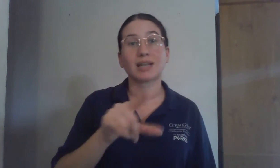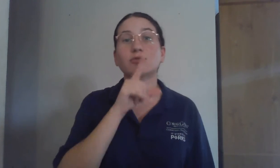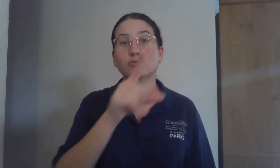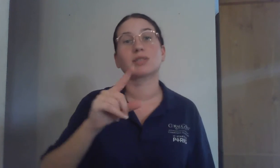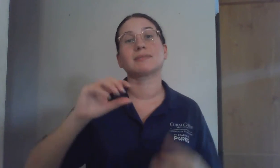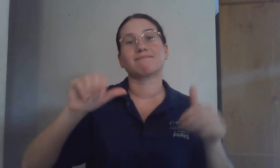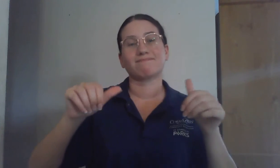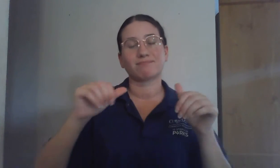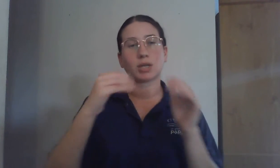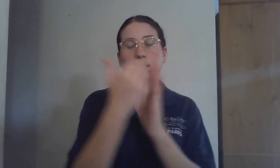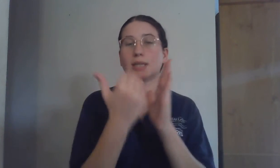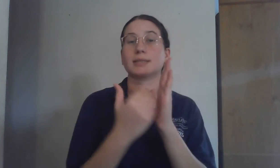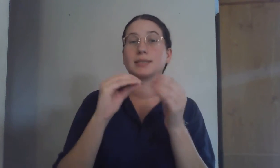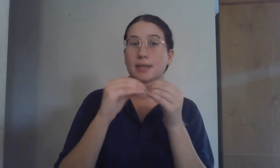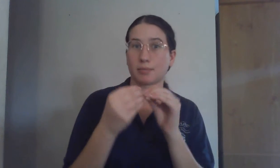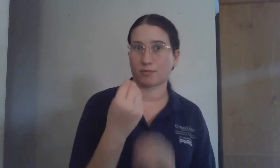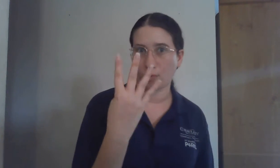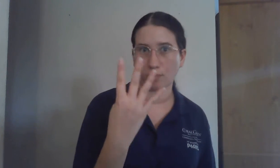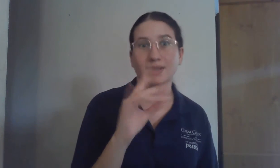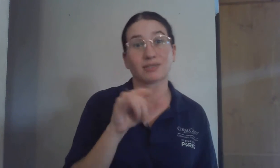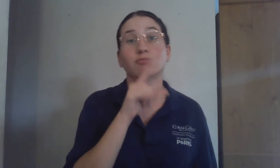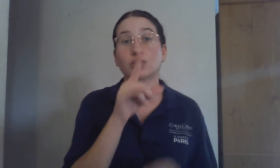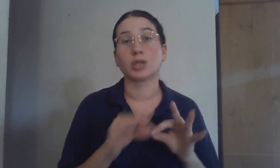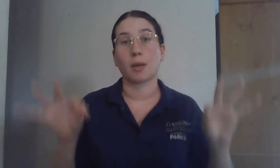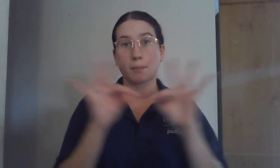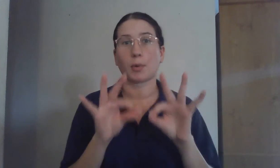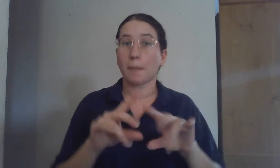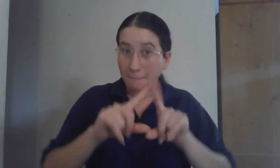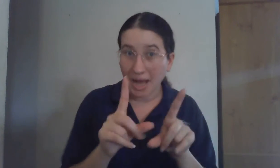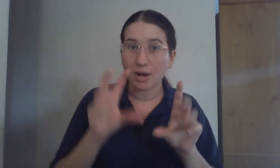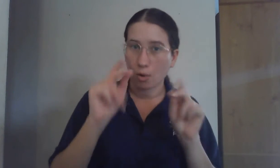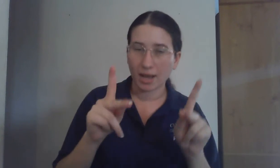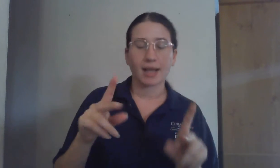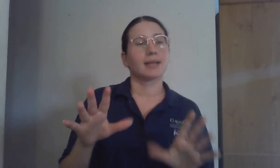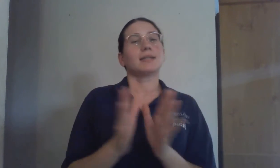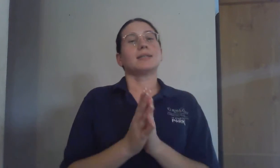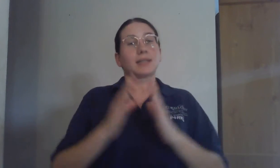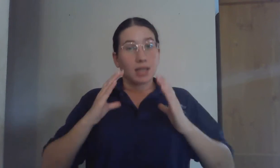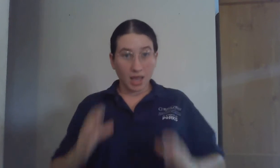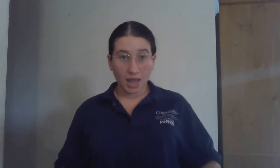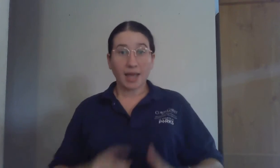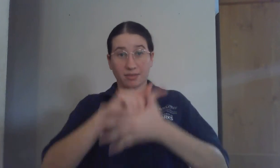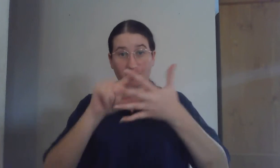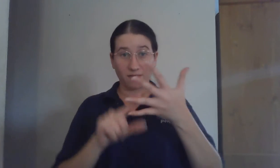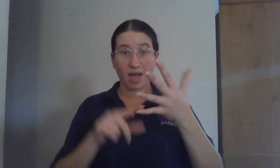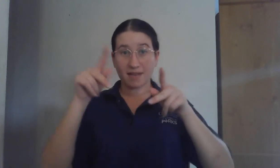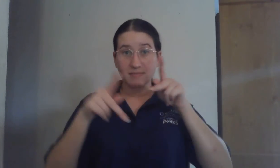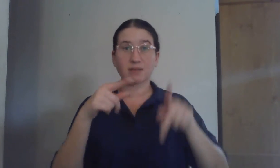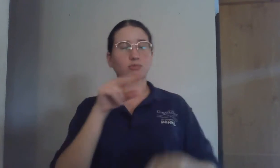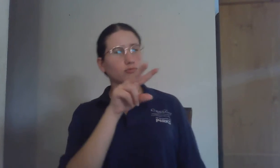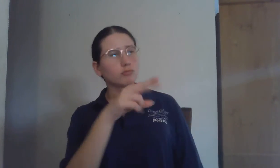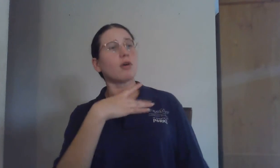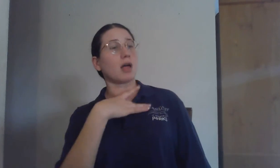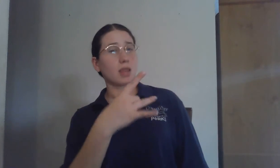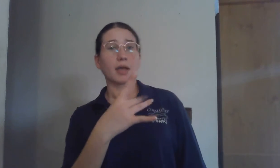you as person A. Isn't that nice? Yeah, so they like you unconsciously already. Now let's build some more trust and take them to the conference